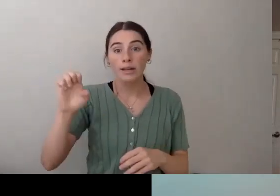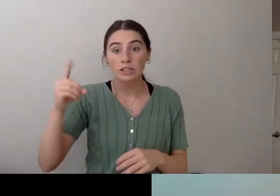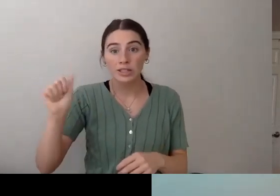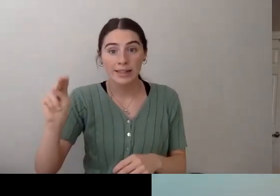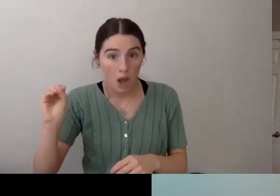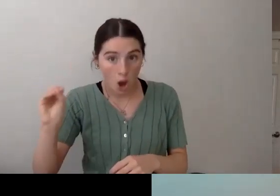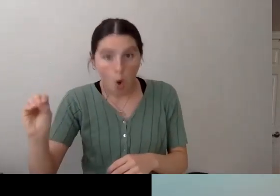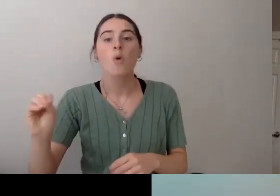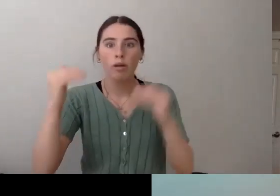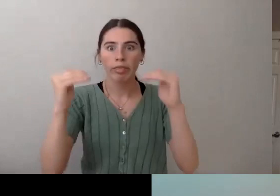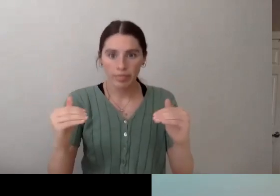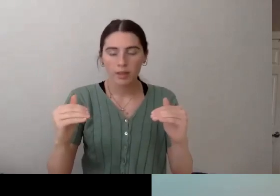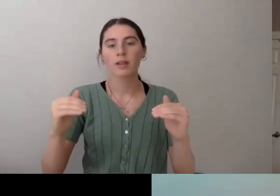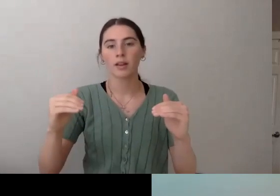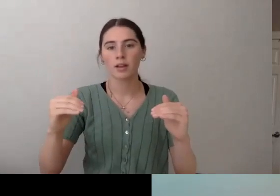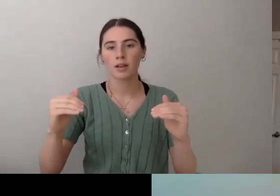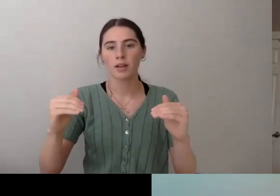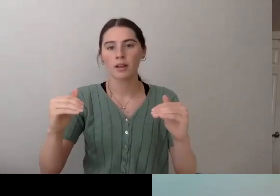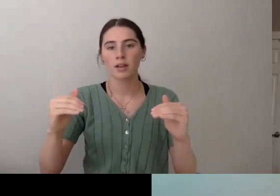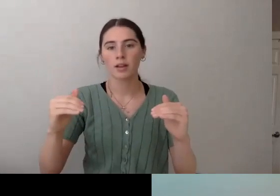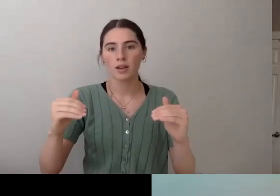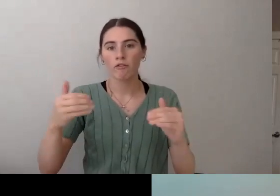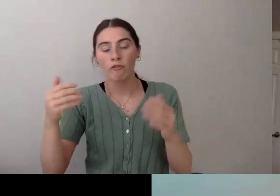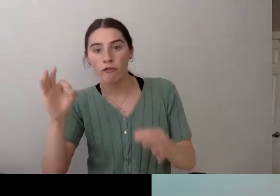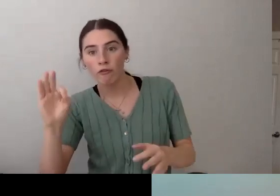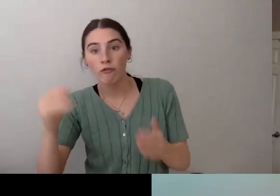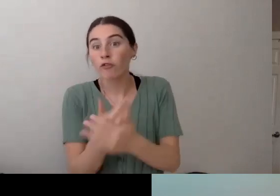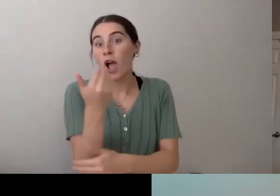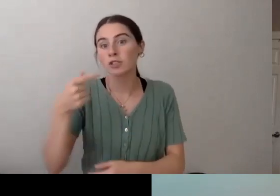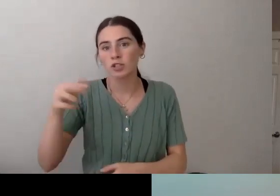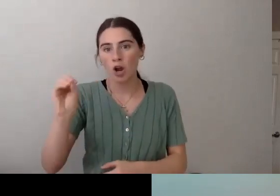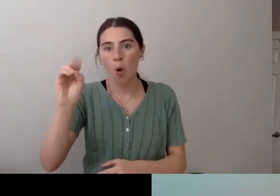Now, you may be wondering, what makes this recipe keto?